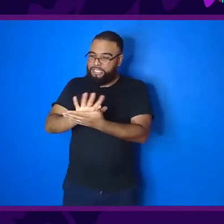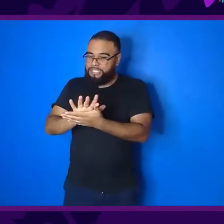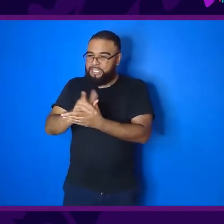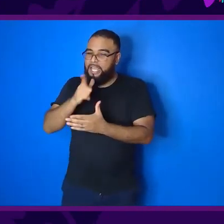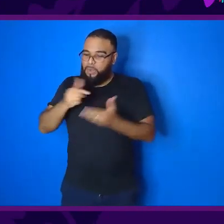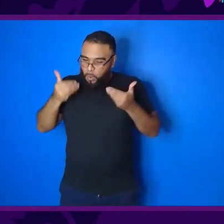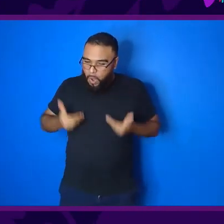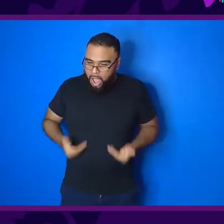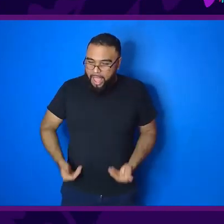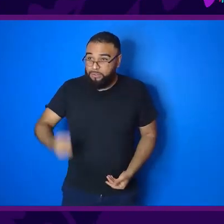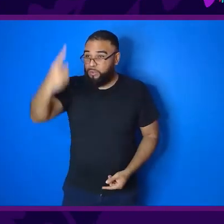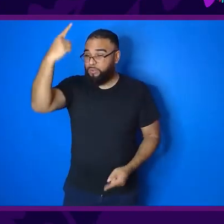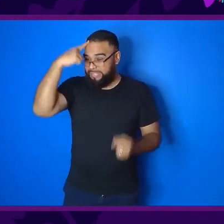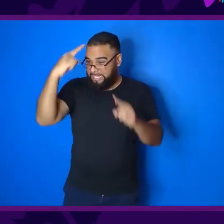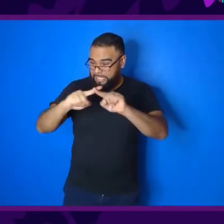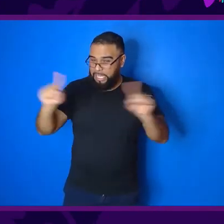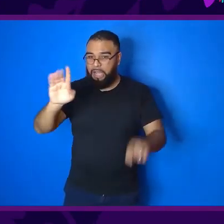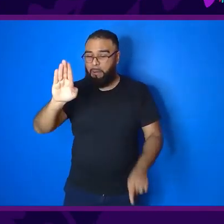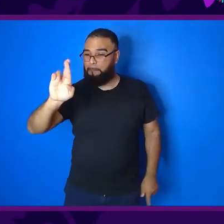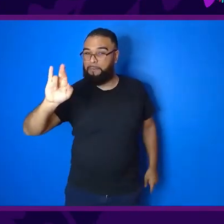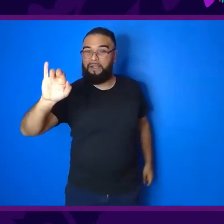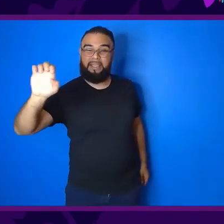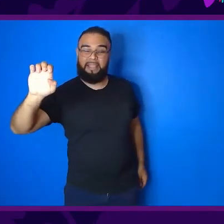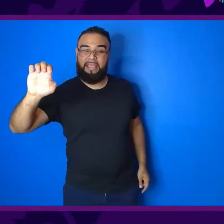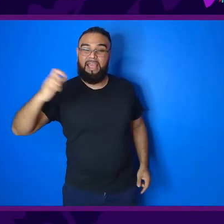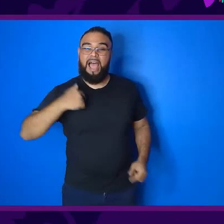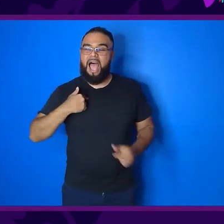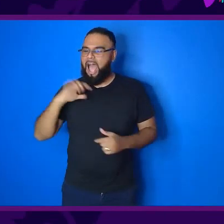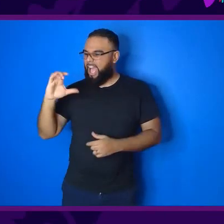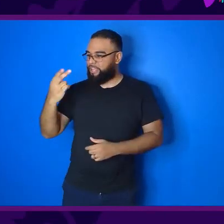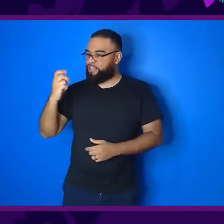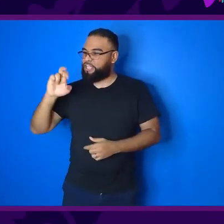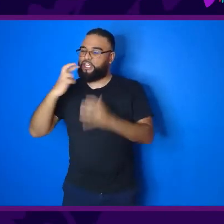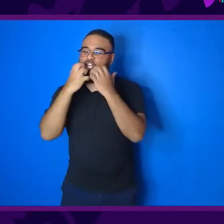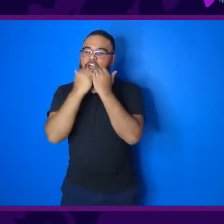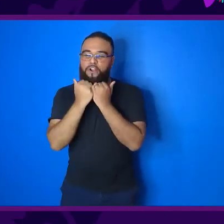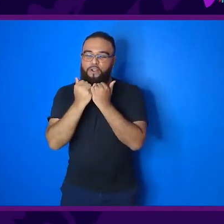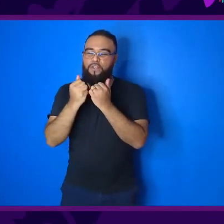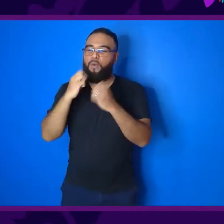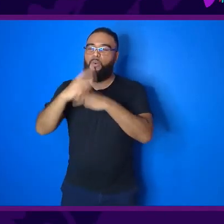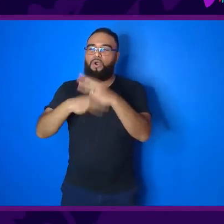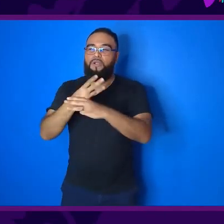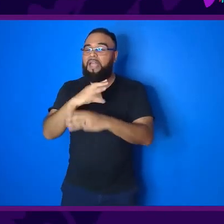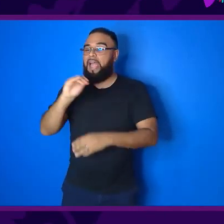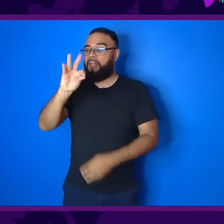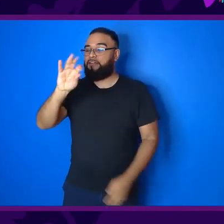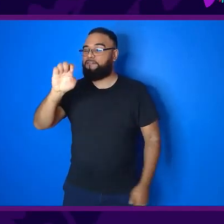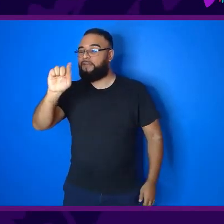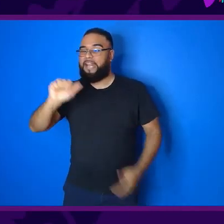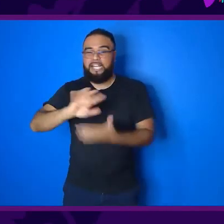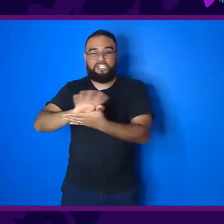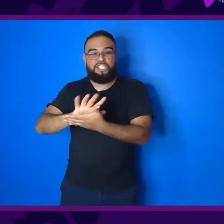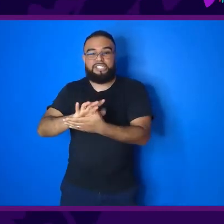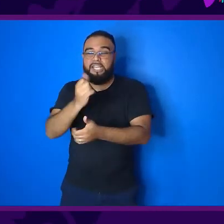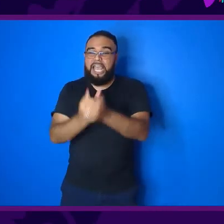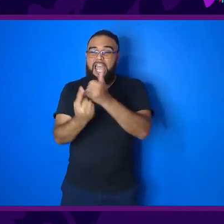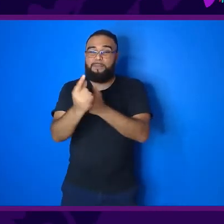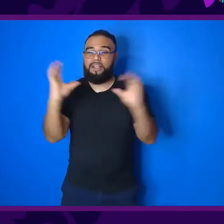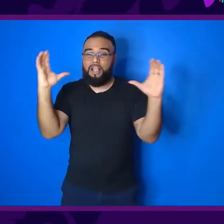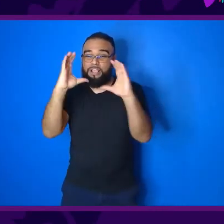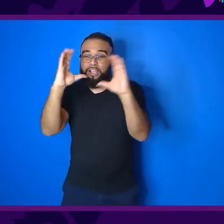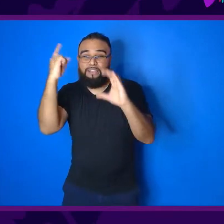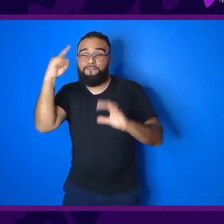to disagree? I cheddar the world and the feta cheese. Everybody's looking for